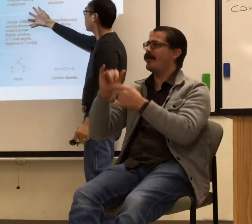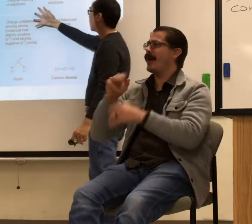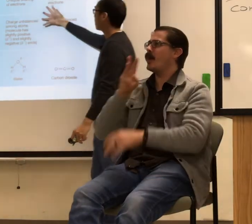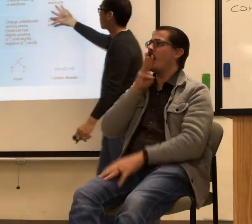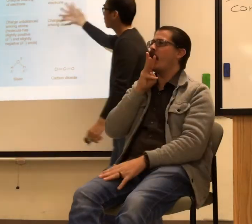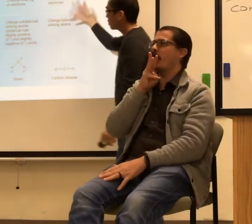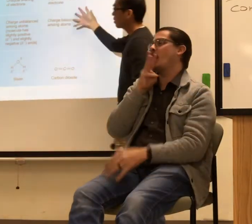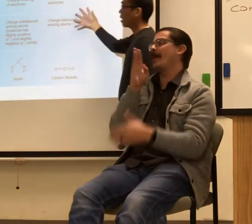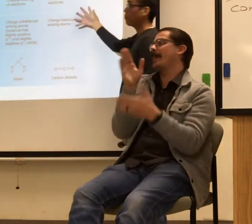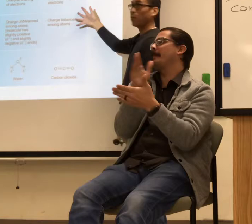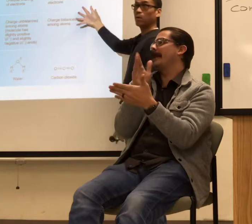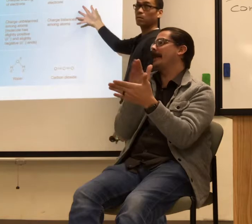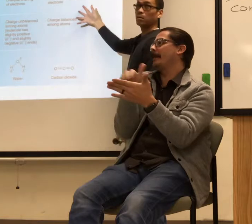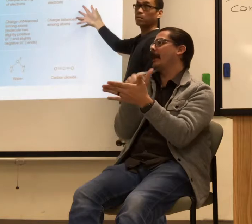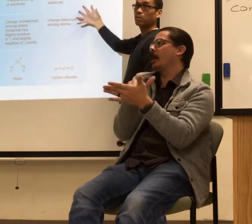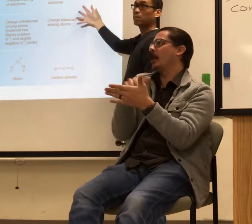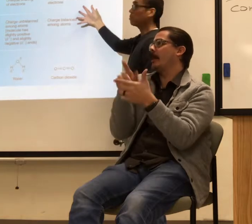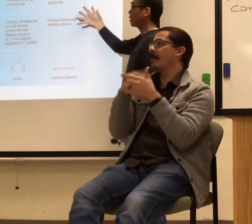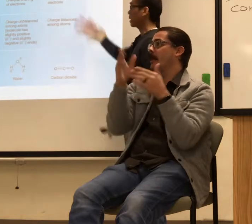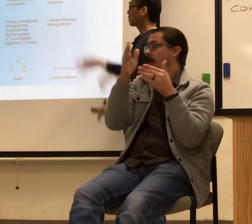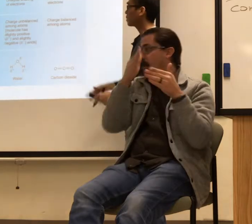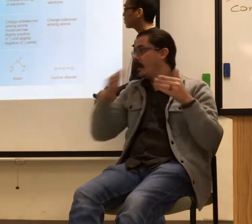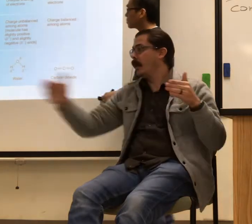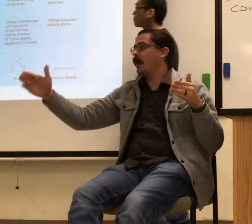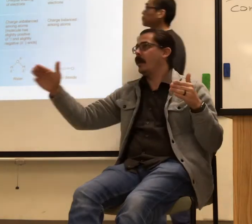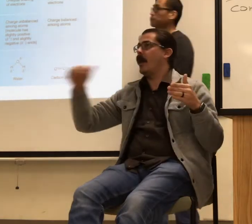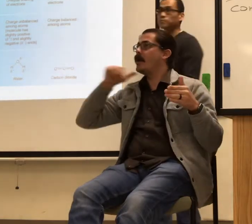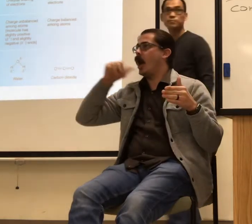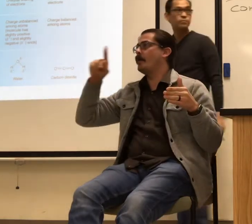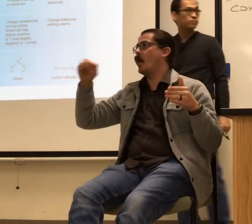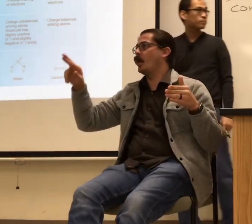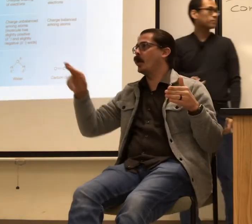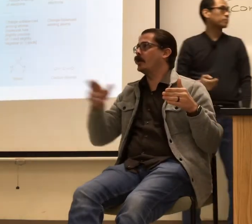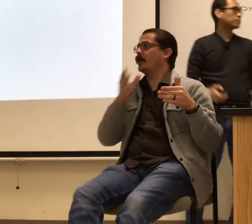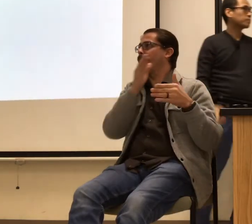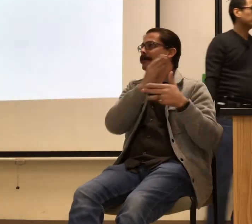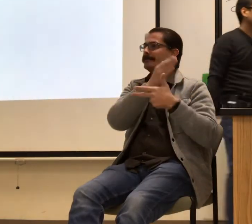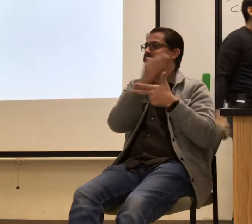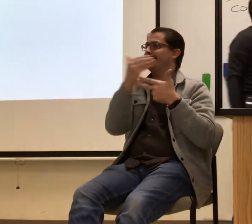right? And then nonpolar. Okay.